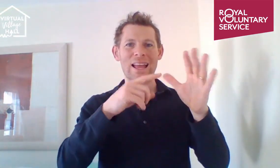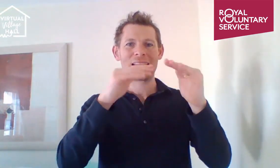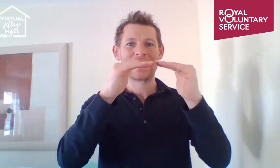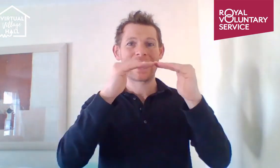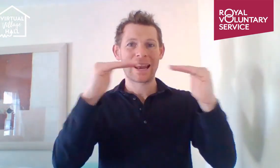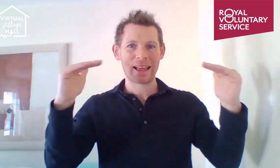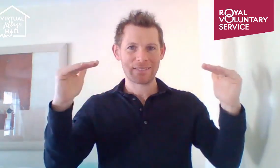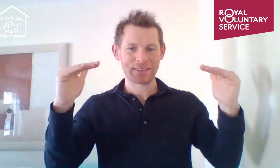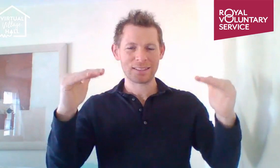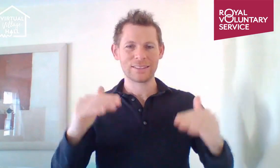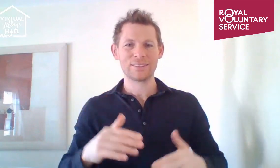A level.